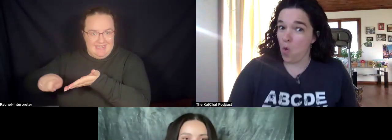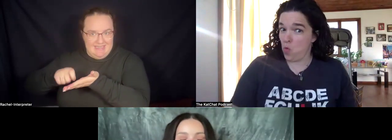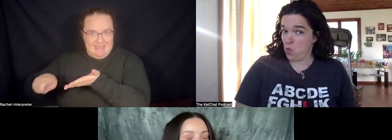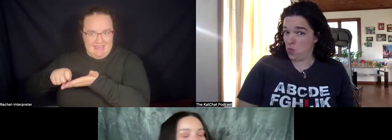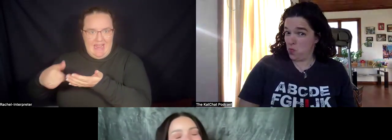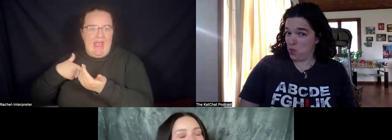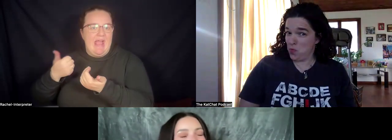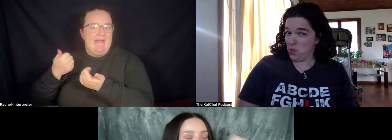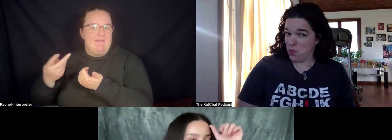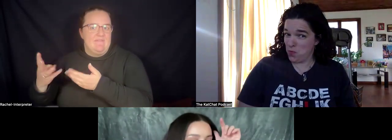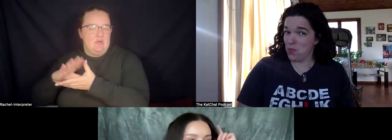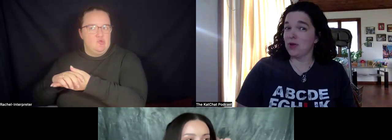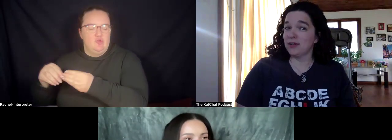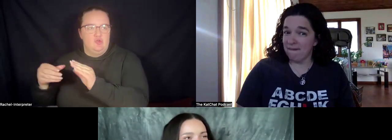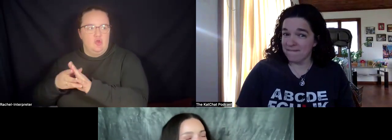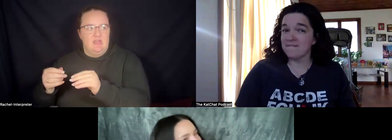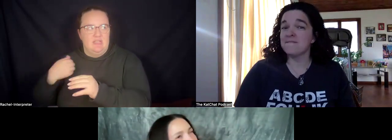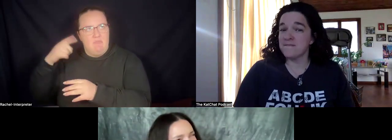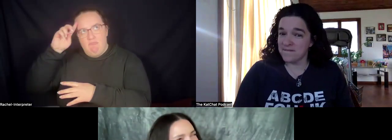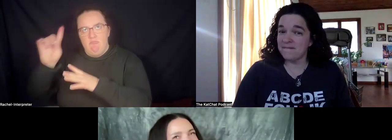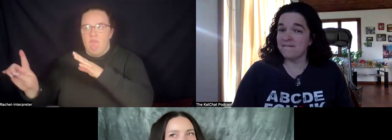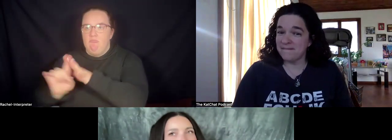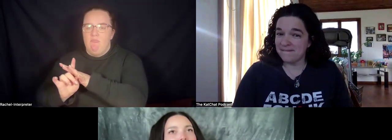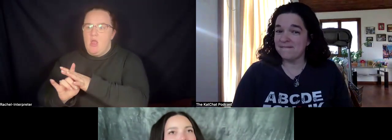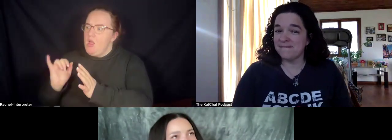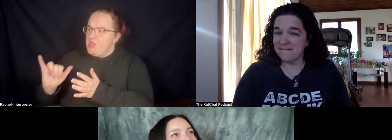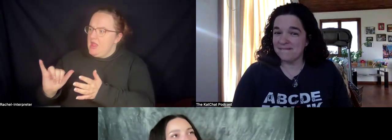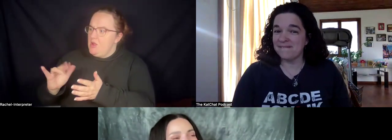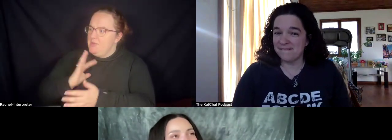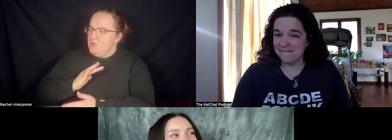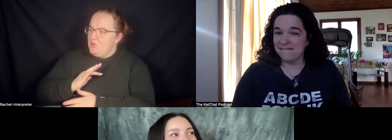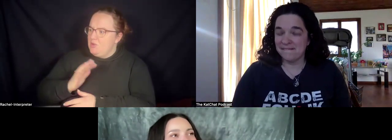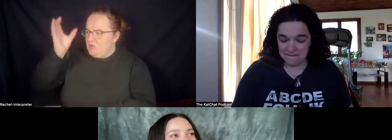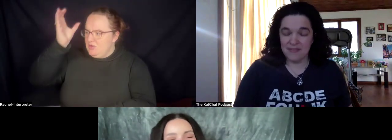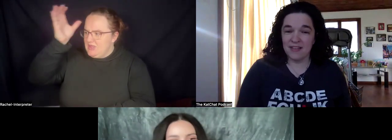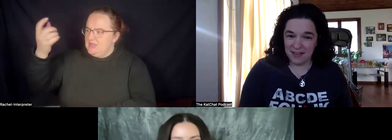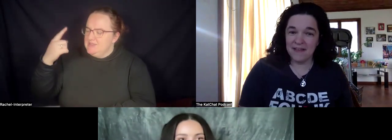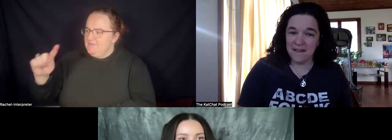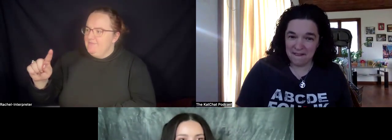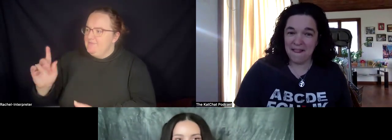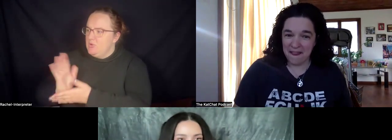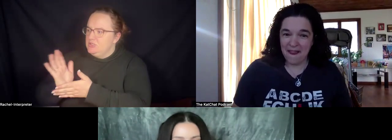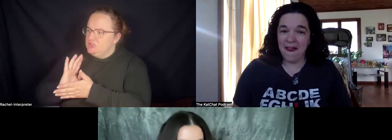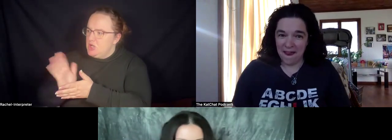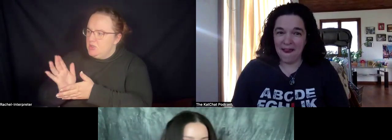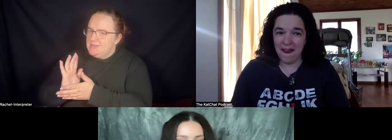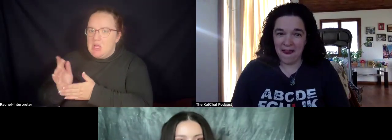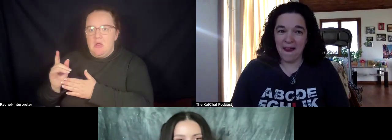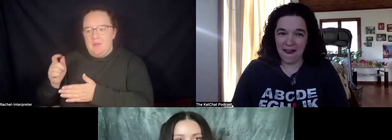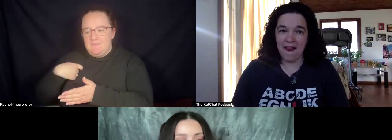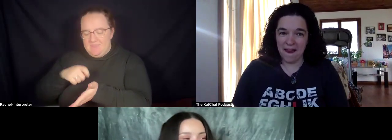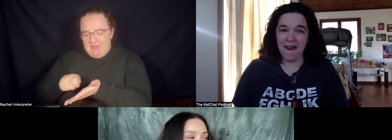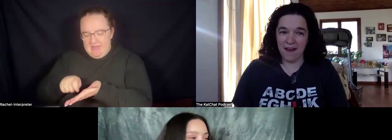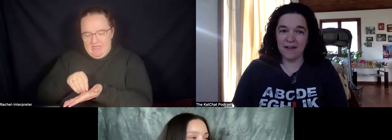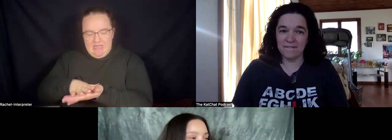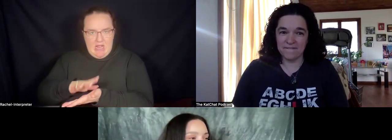few storylines. One actually came into my head a couple days ago. I was like, that would be a cool concept for a show. So I write notes about